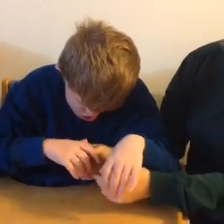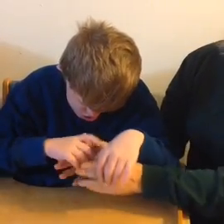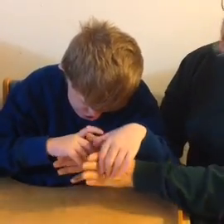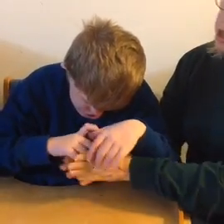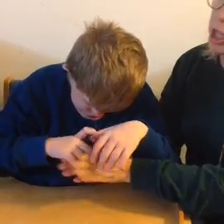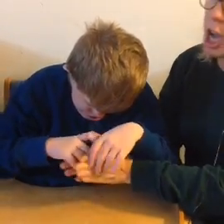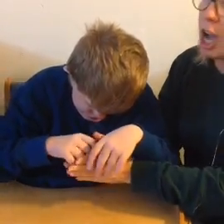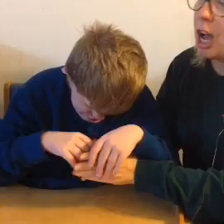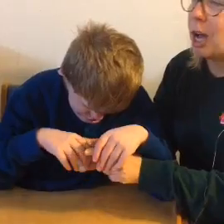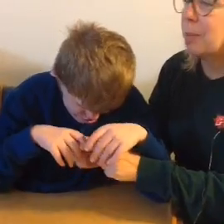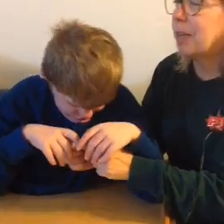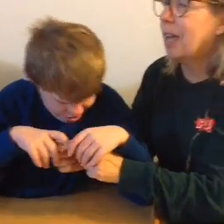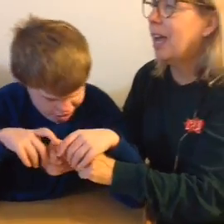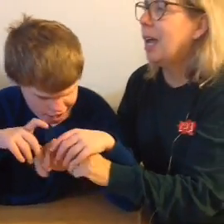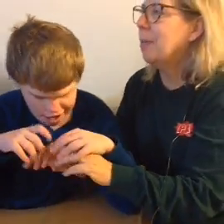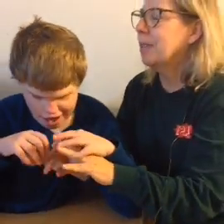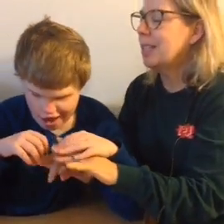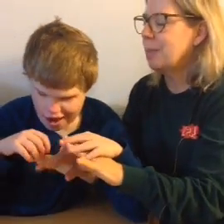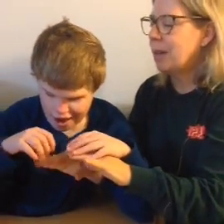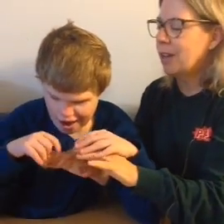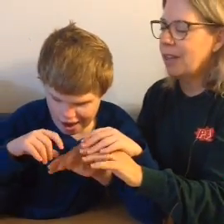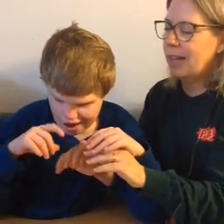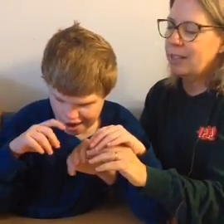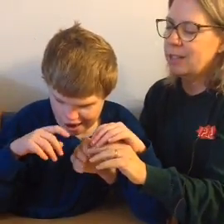Good job, game. Let's spell that. So,